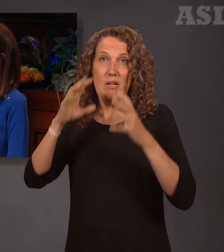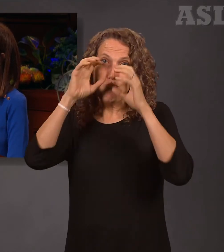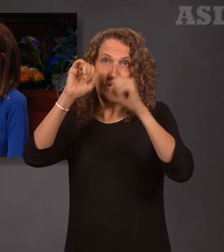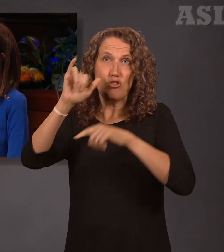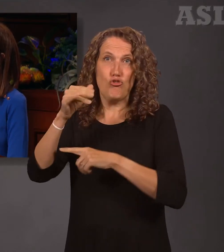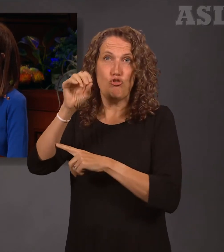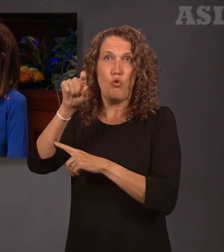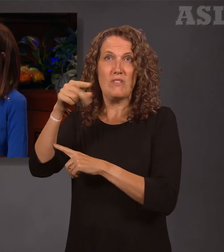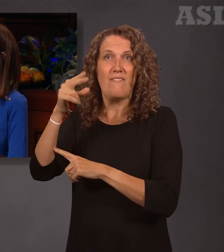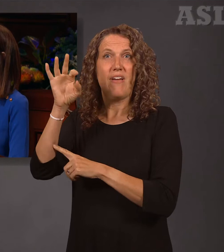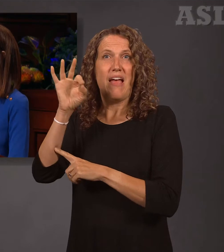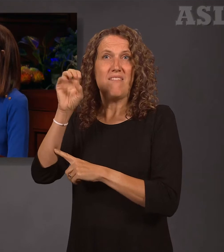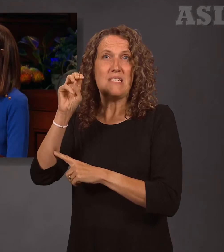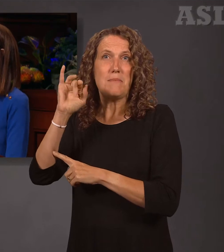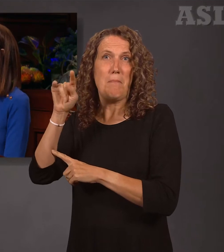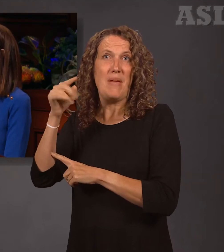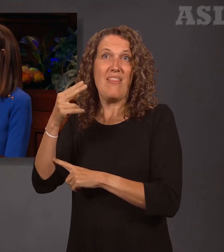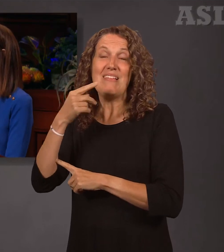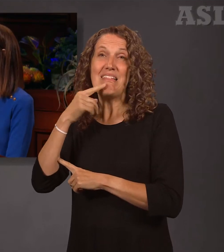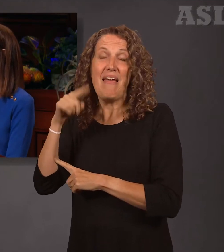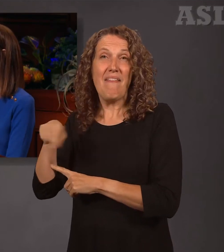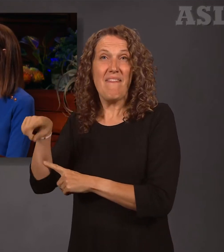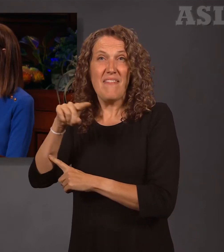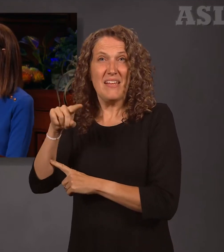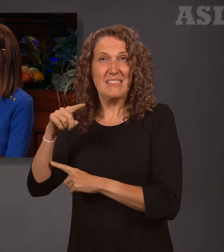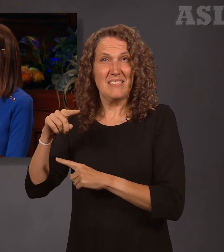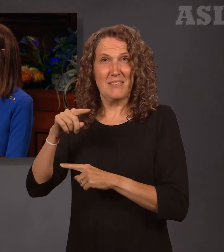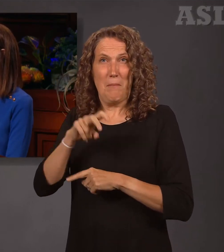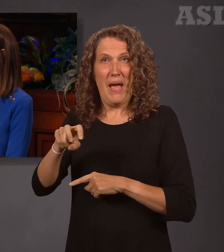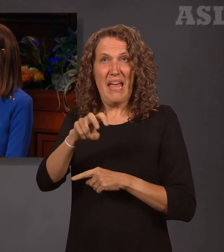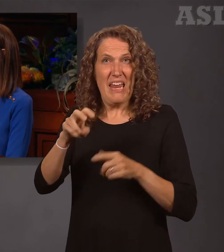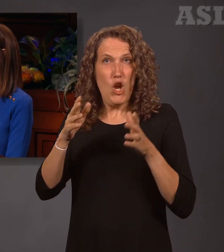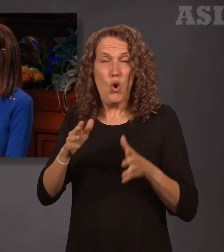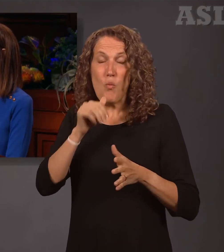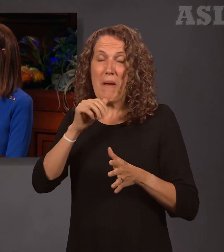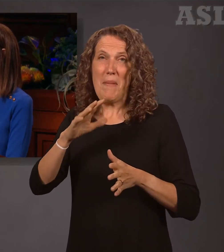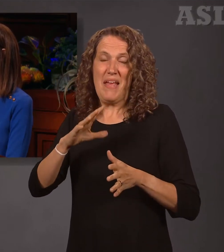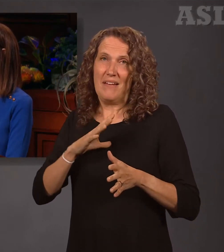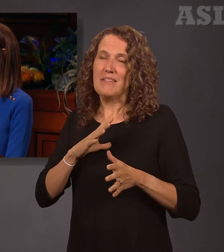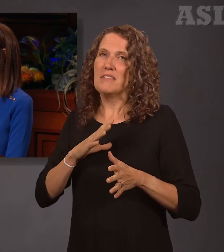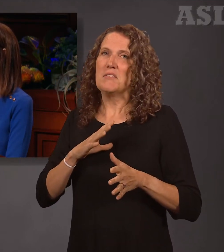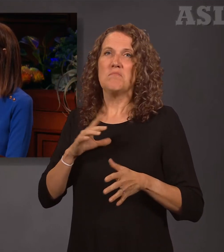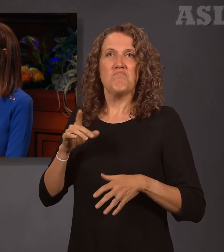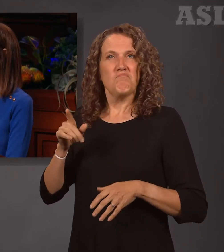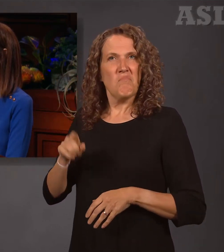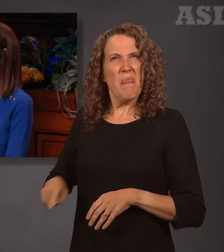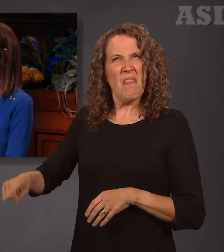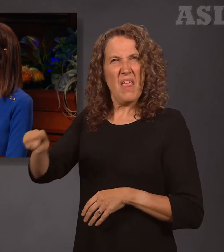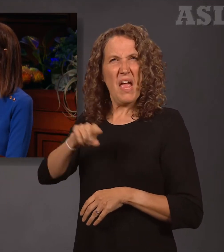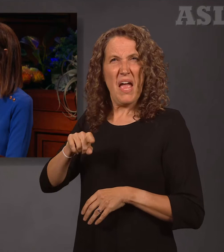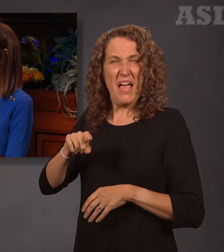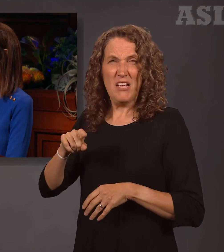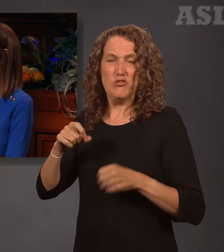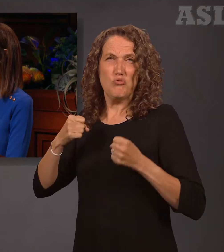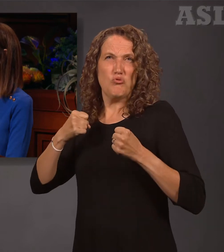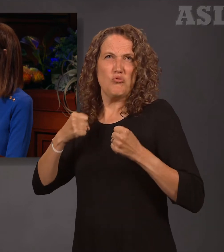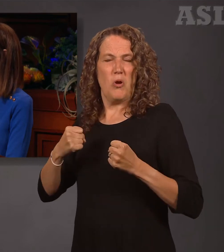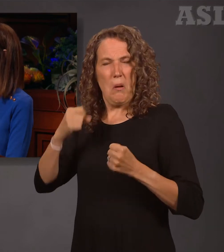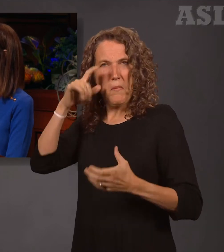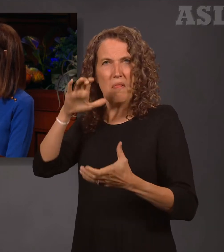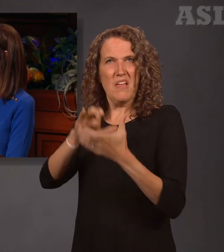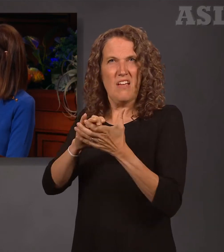Pioneer Women saying could you turn one of these women away from their convictions in the Church of Jesus Christ of Latter-day